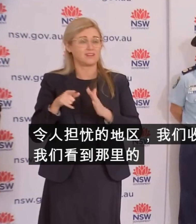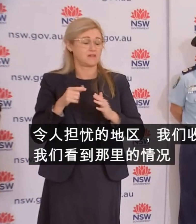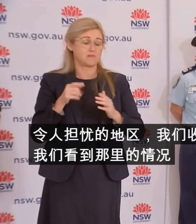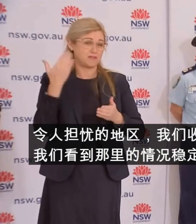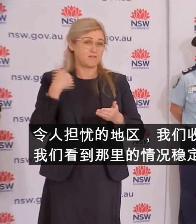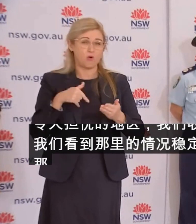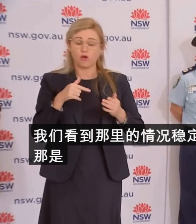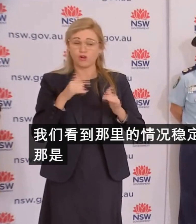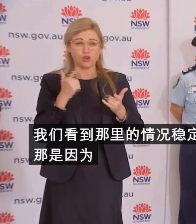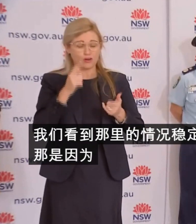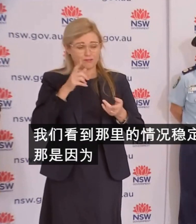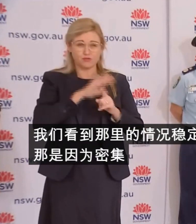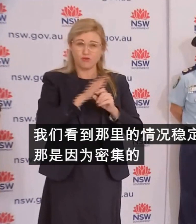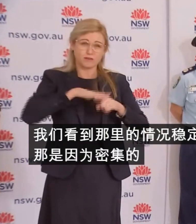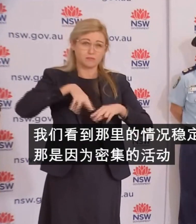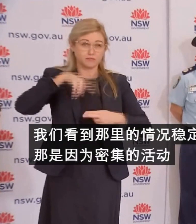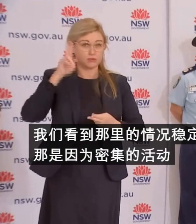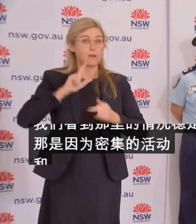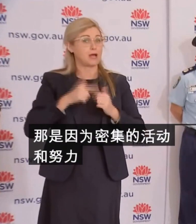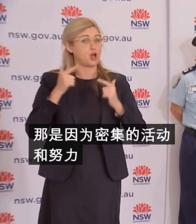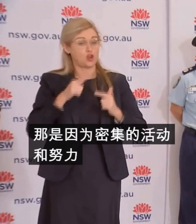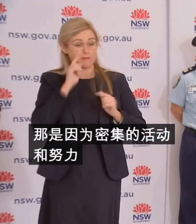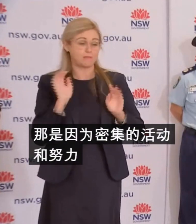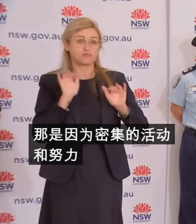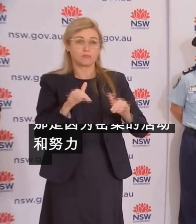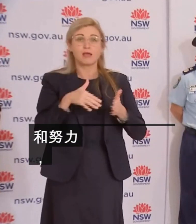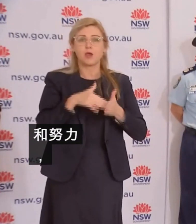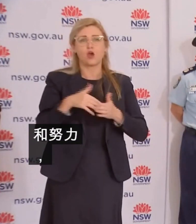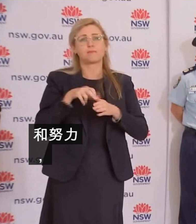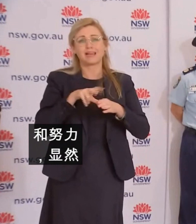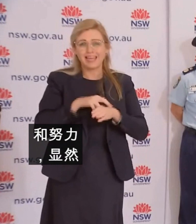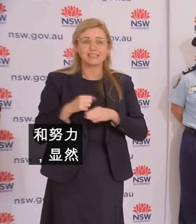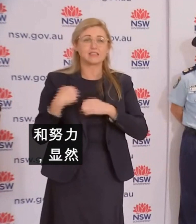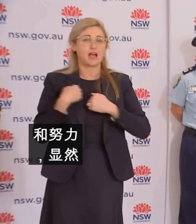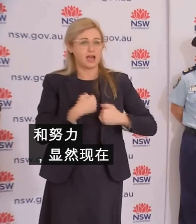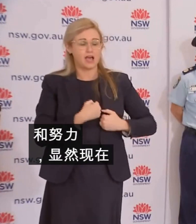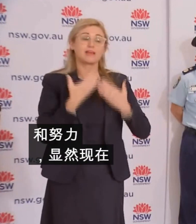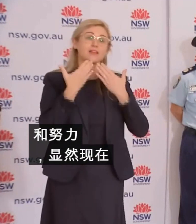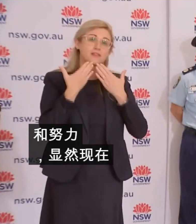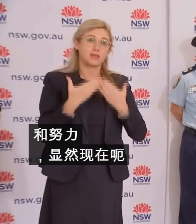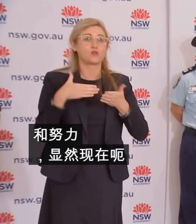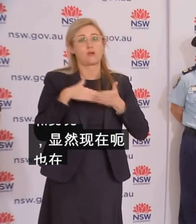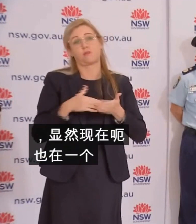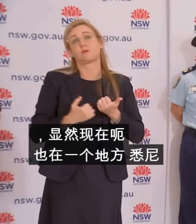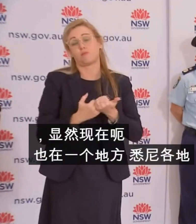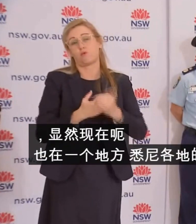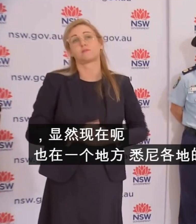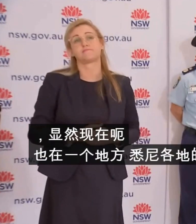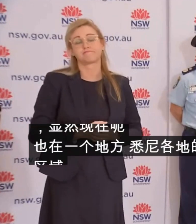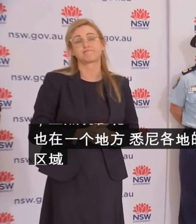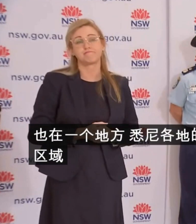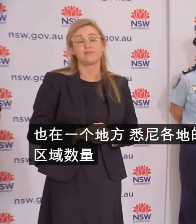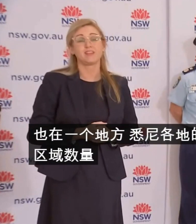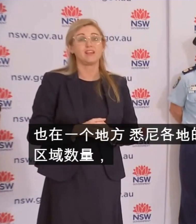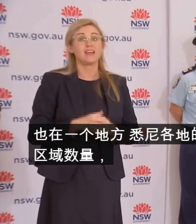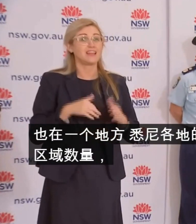seeing stabilisation there, and that's because of the intense activity and efforts. And obviously that is now also in place in a number of local